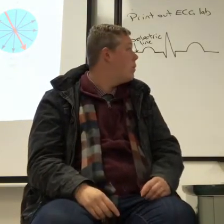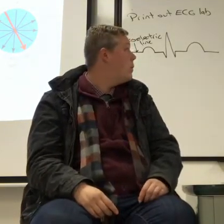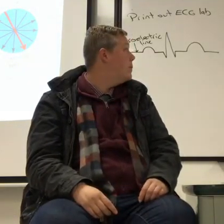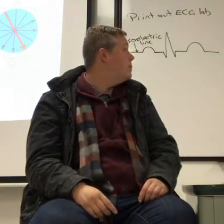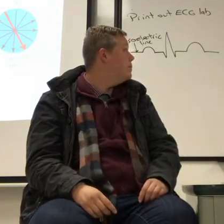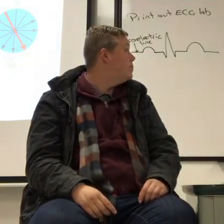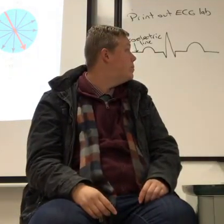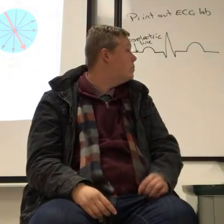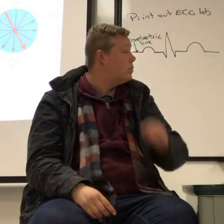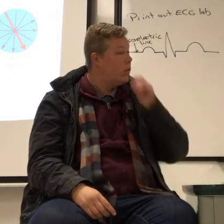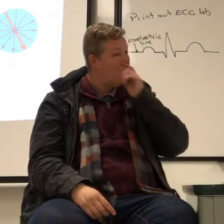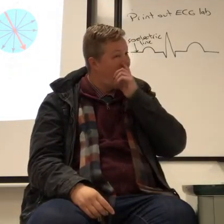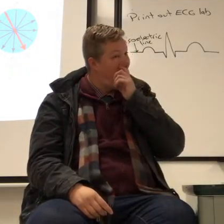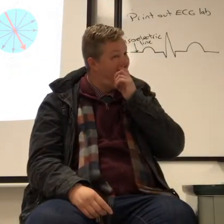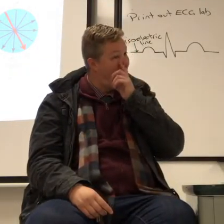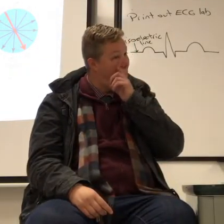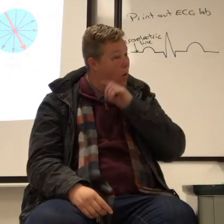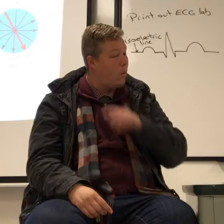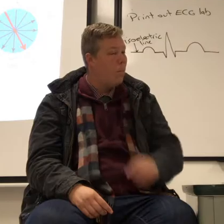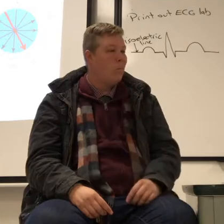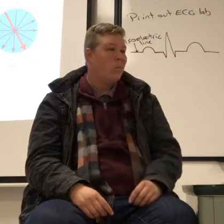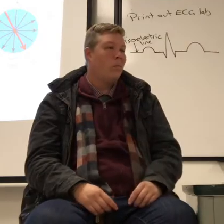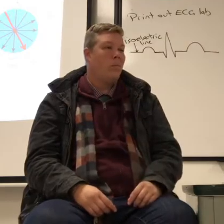perpendicular to your lead.